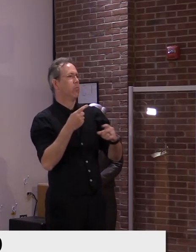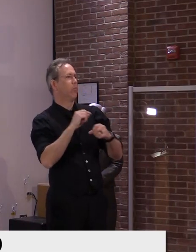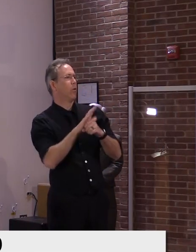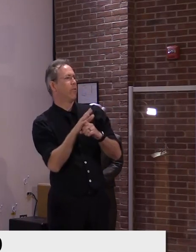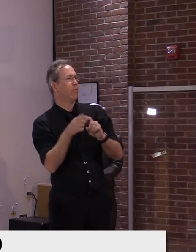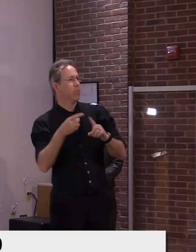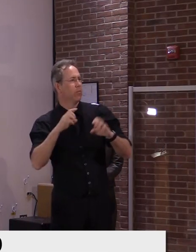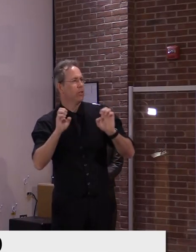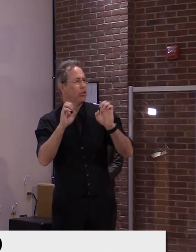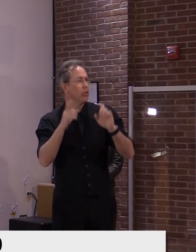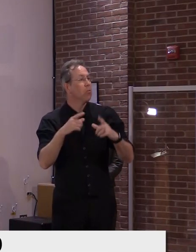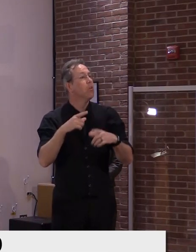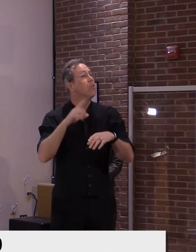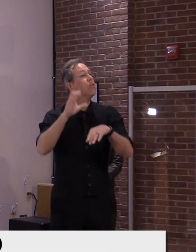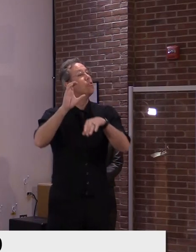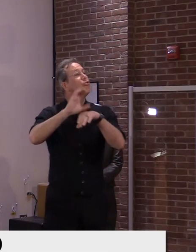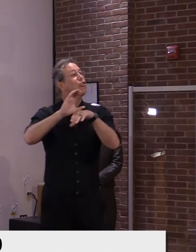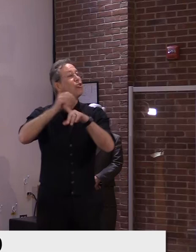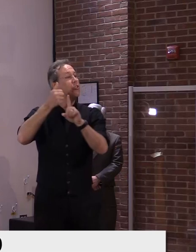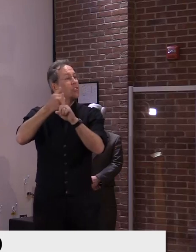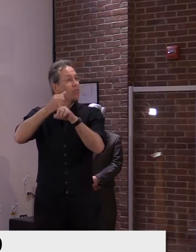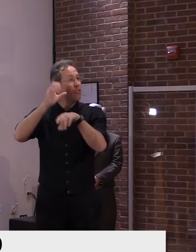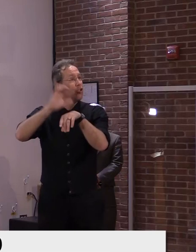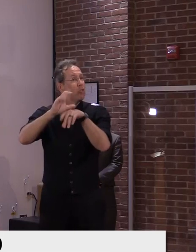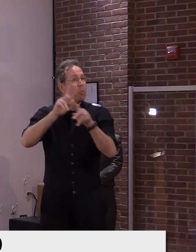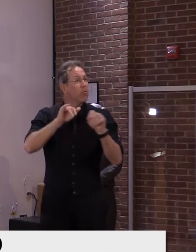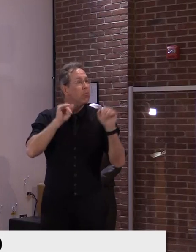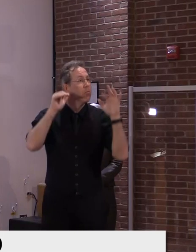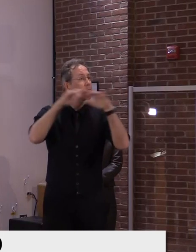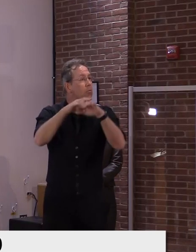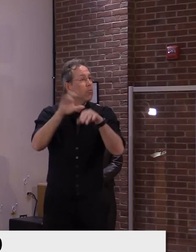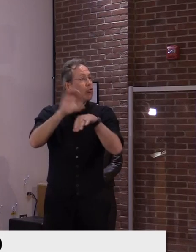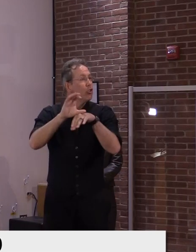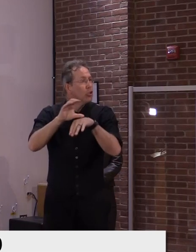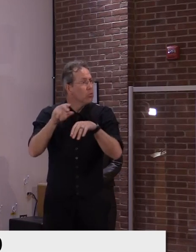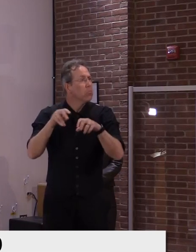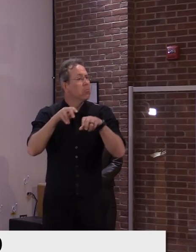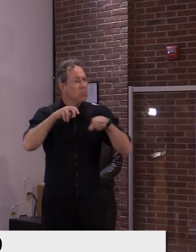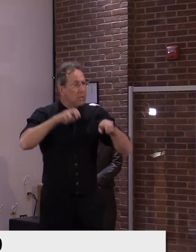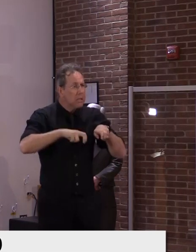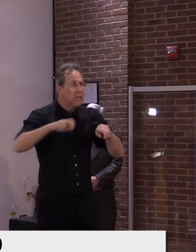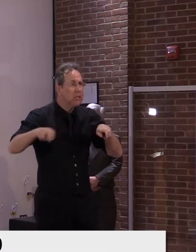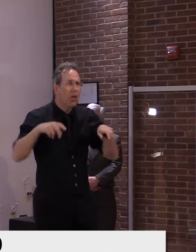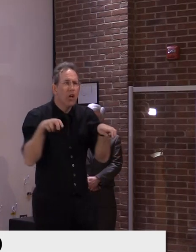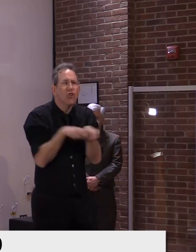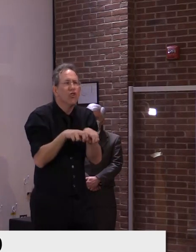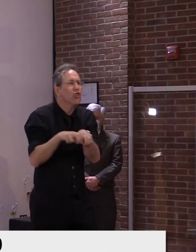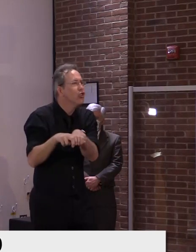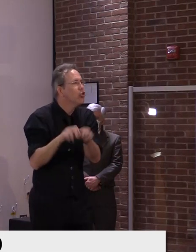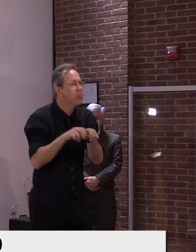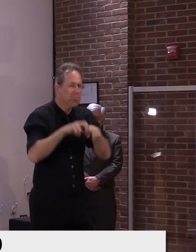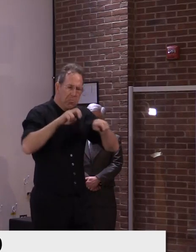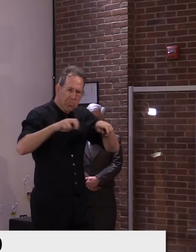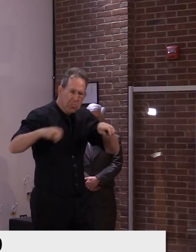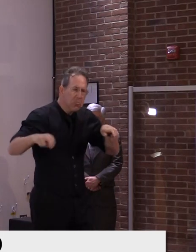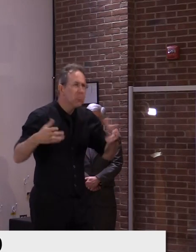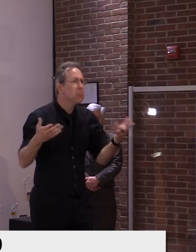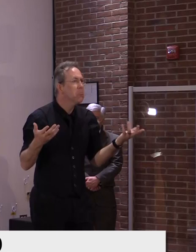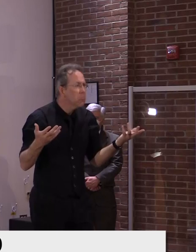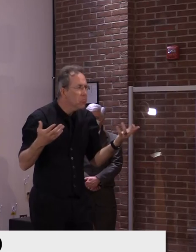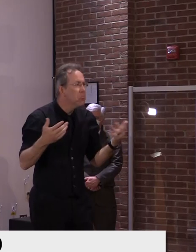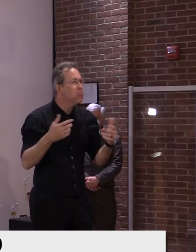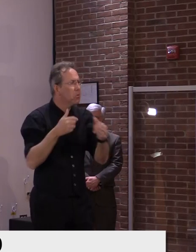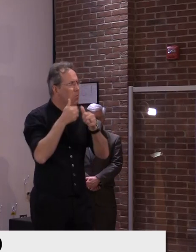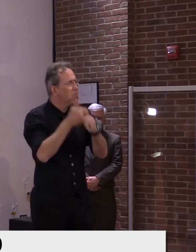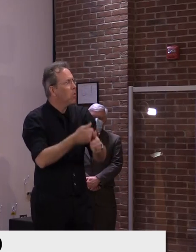abide by all of the guidance we provide. And we're just not seeing outbreaks that are associated with churches like we did